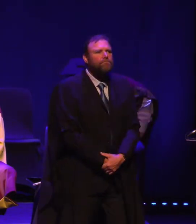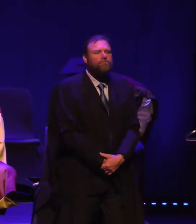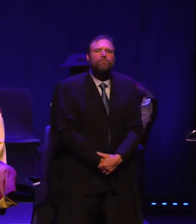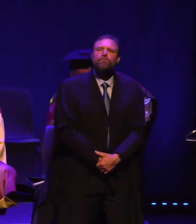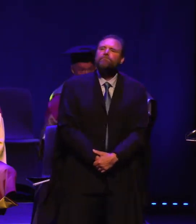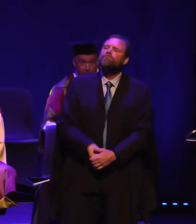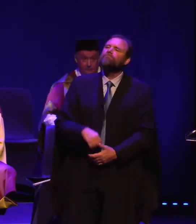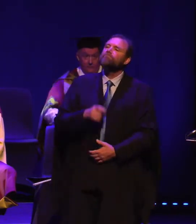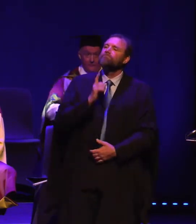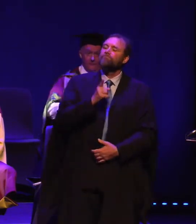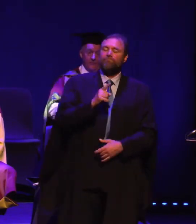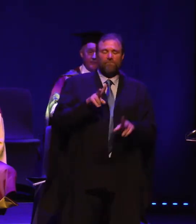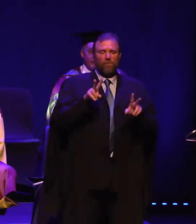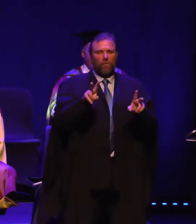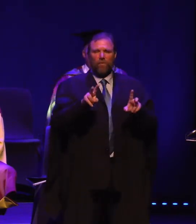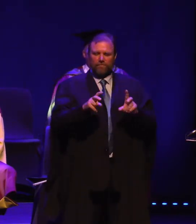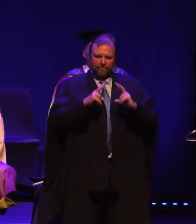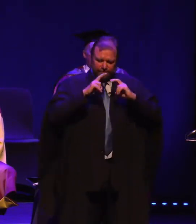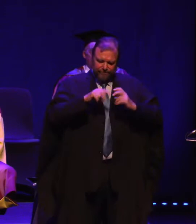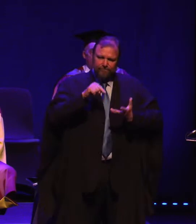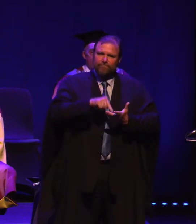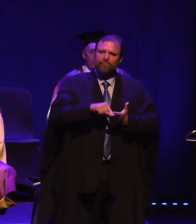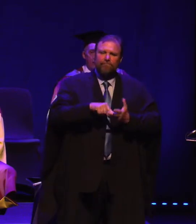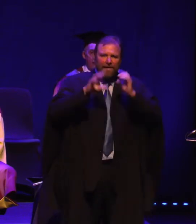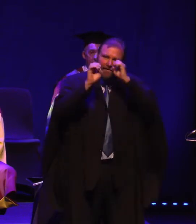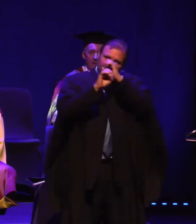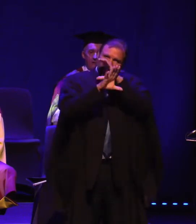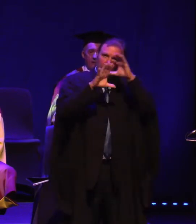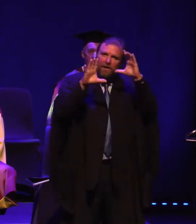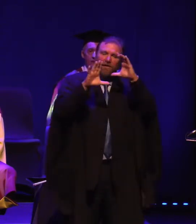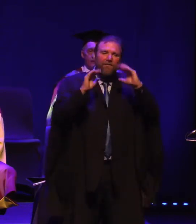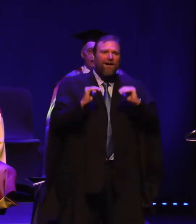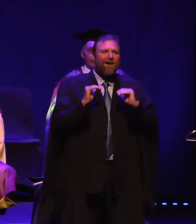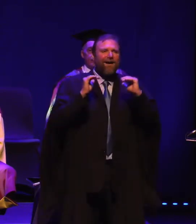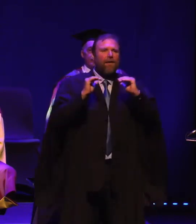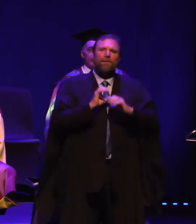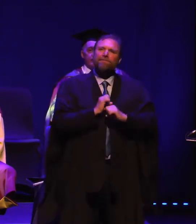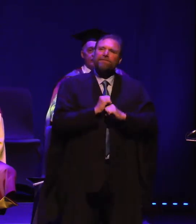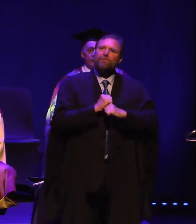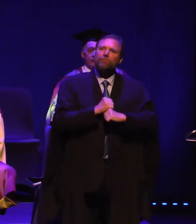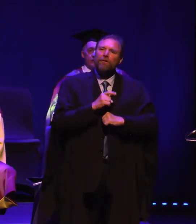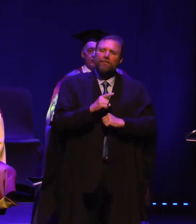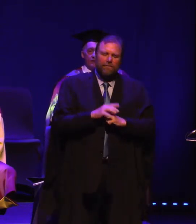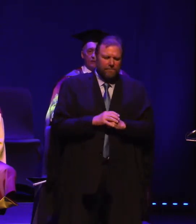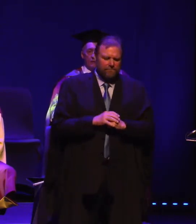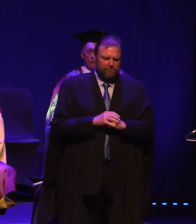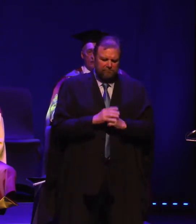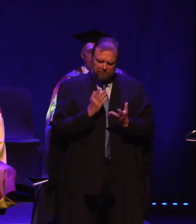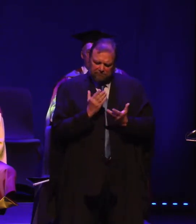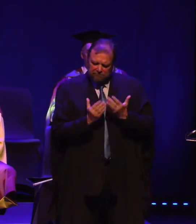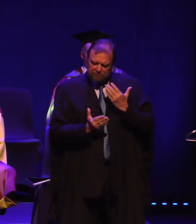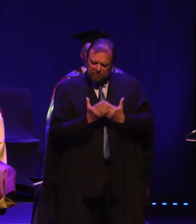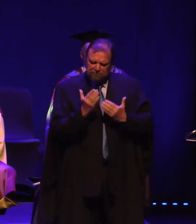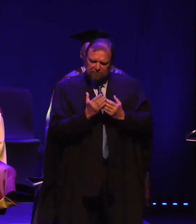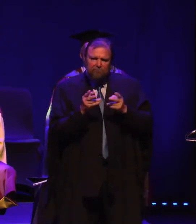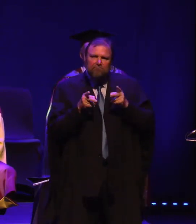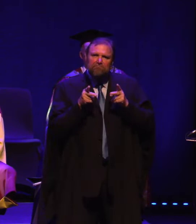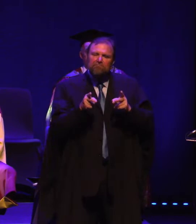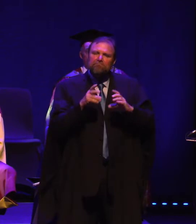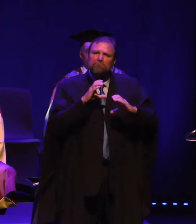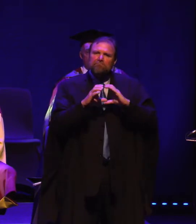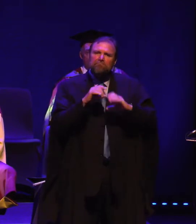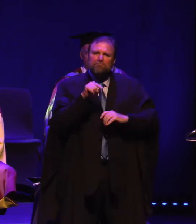For the thesis entitled The Visualization of Hypertension, a Novel Communication Approach to Support Adherence